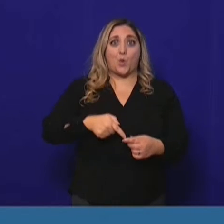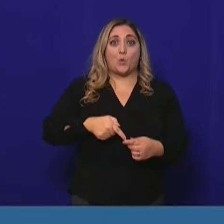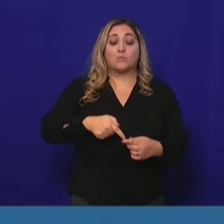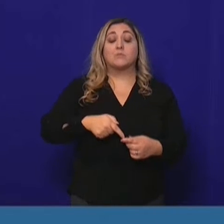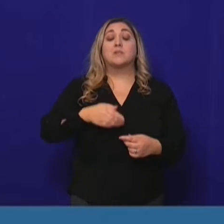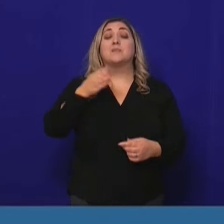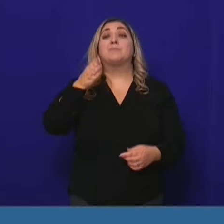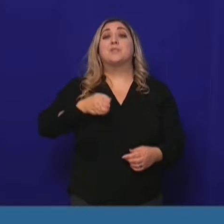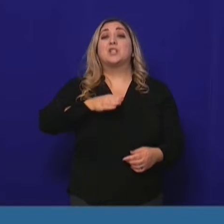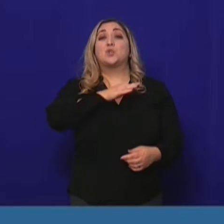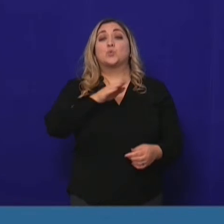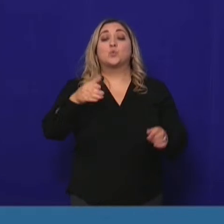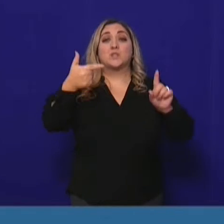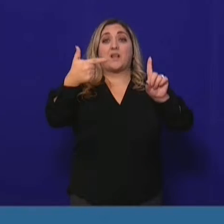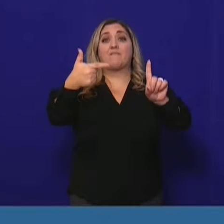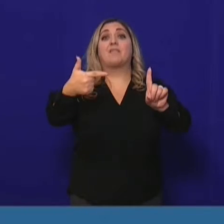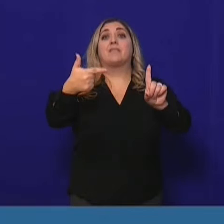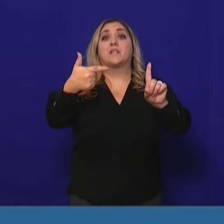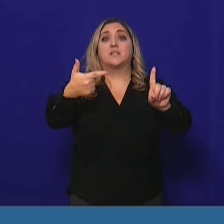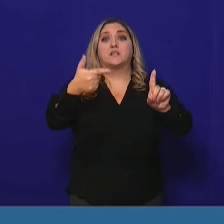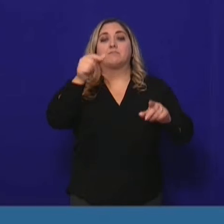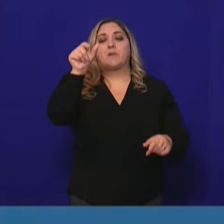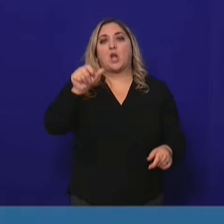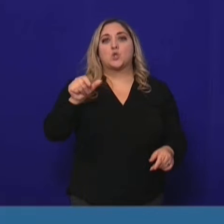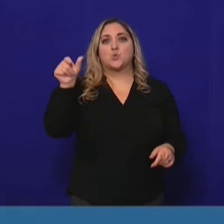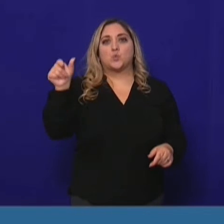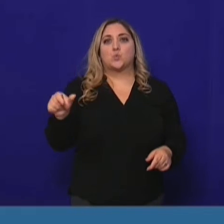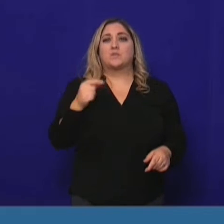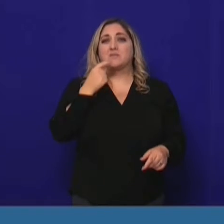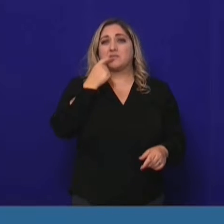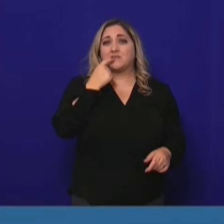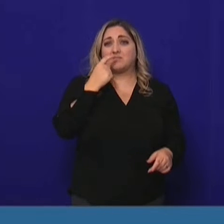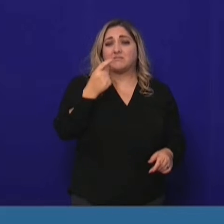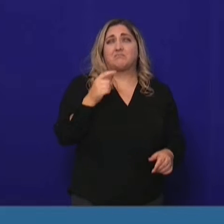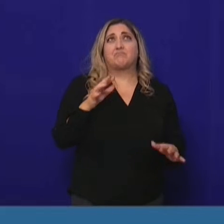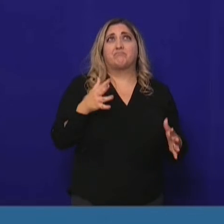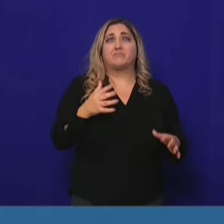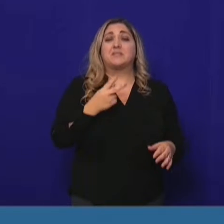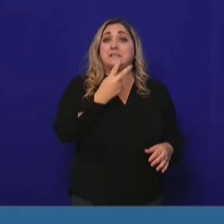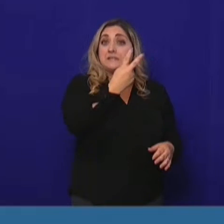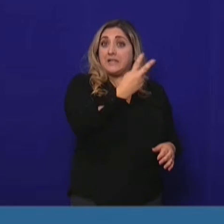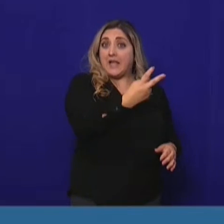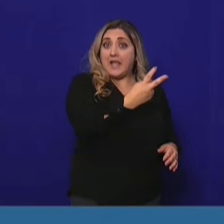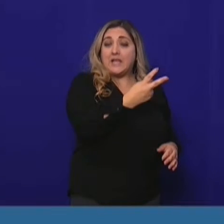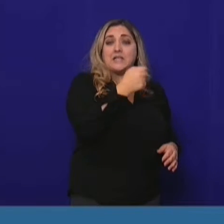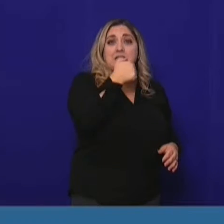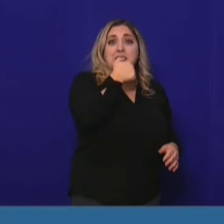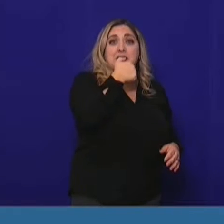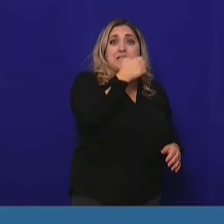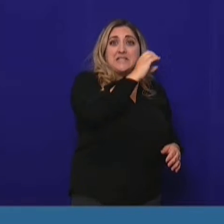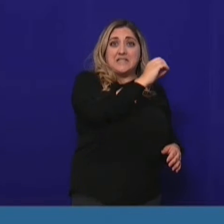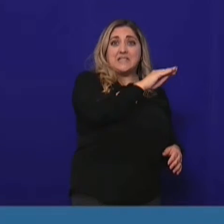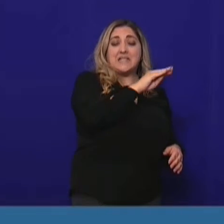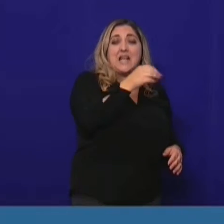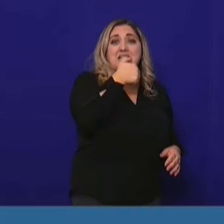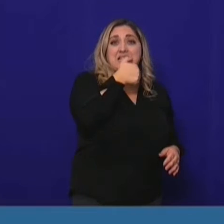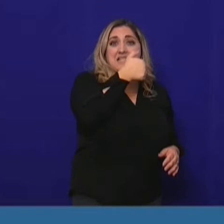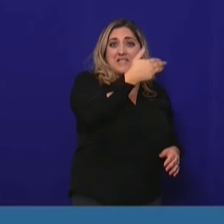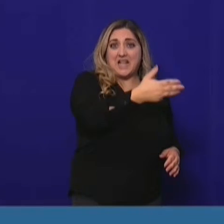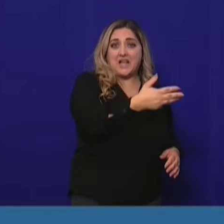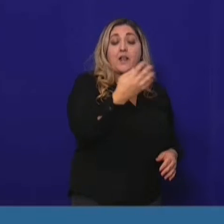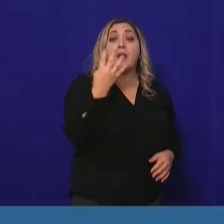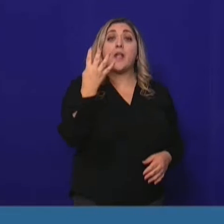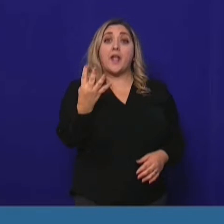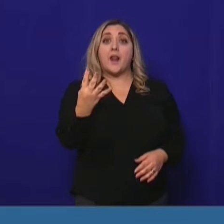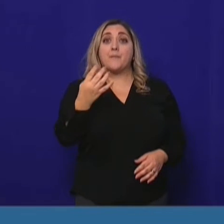kellna 17 il-persuna li miet. L-etajiet kienu kellna 2 persuni bejn 60 u 69 sena, 4